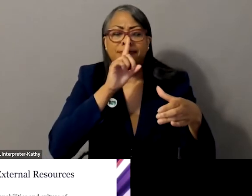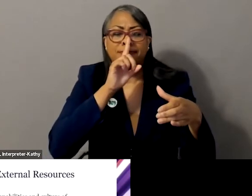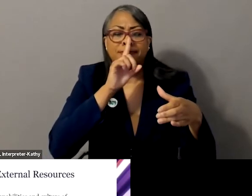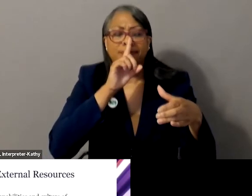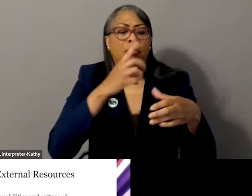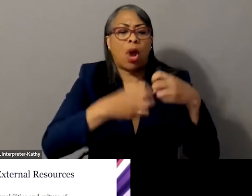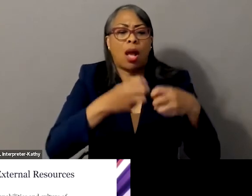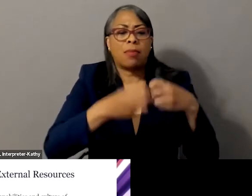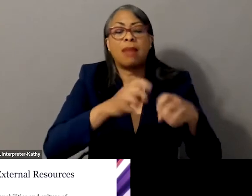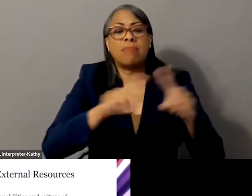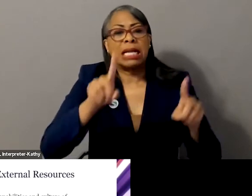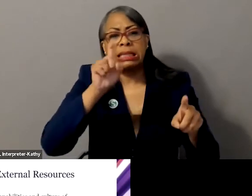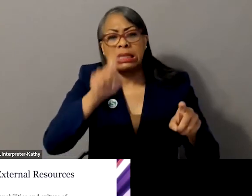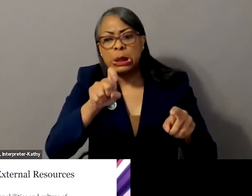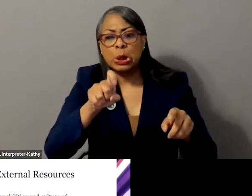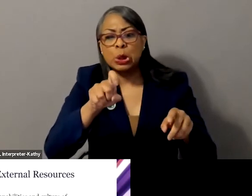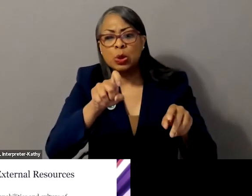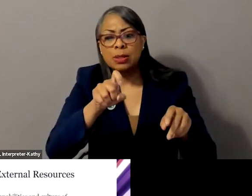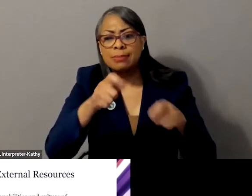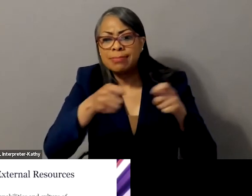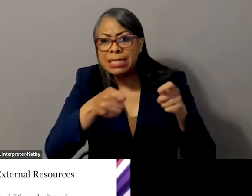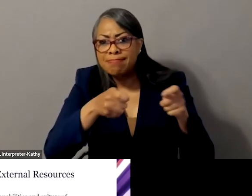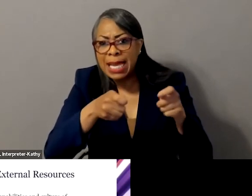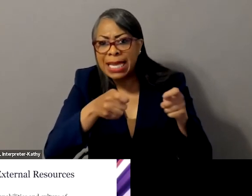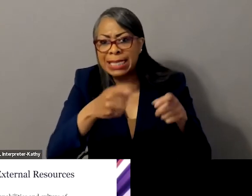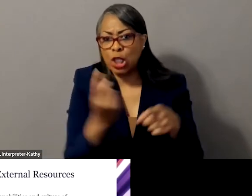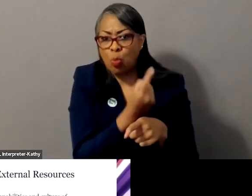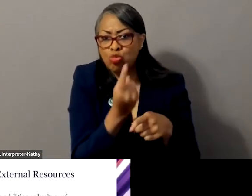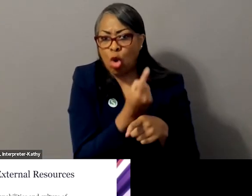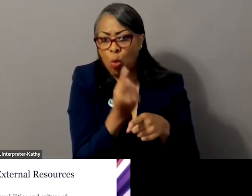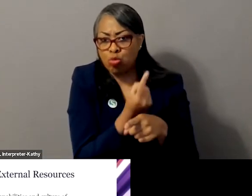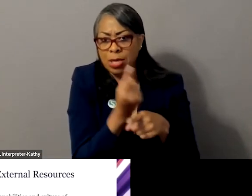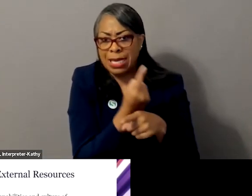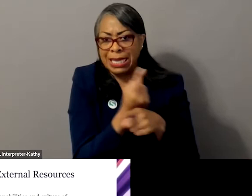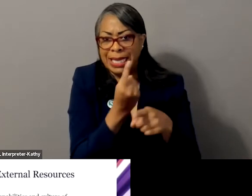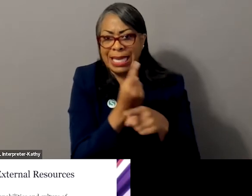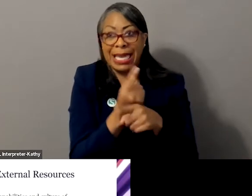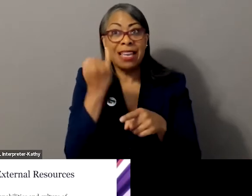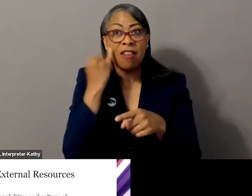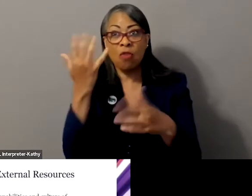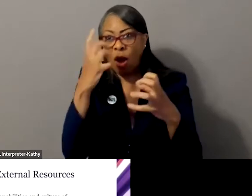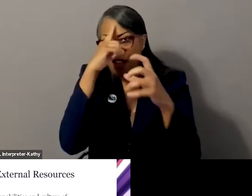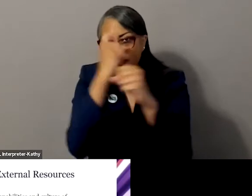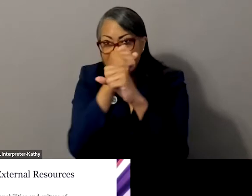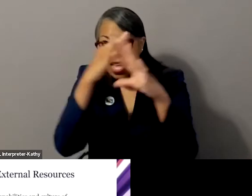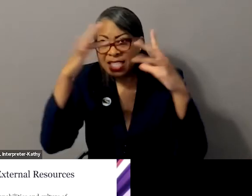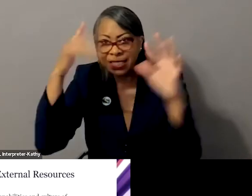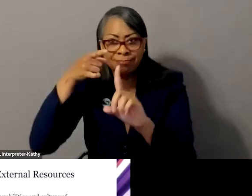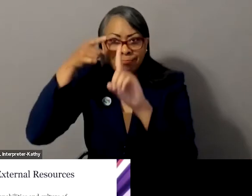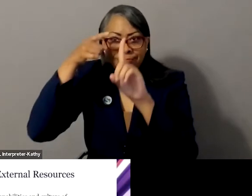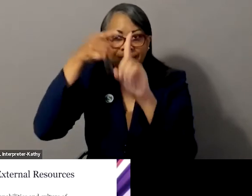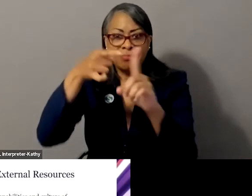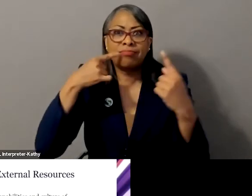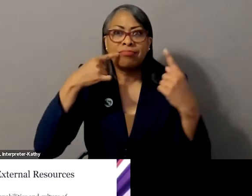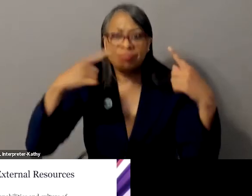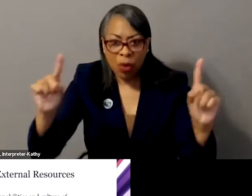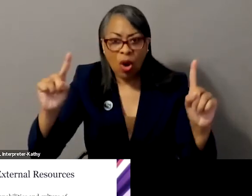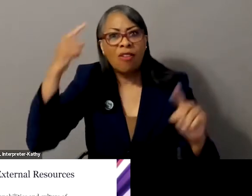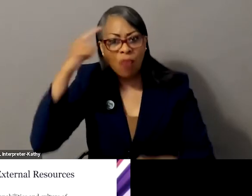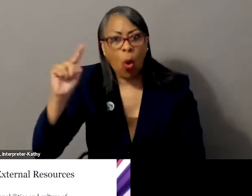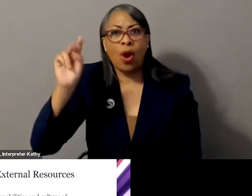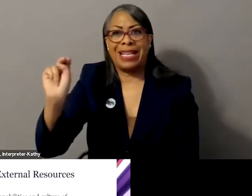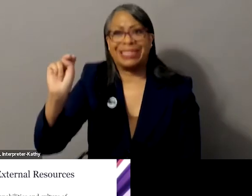managed in the sense that all of these things need to be managed to realize the vision that we are calling for NCS